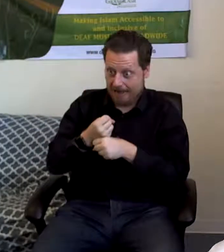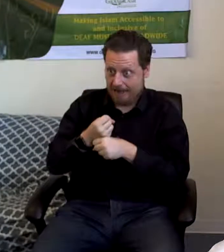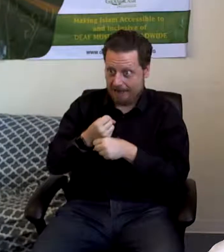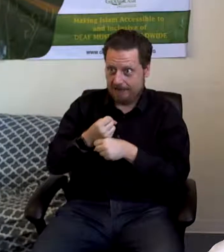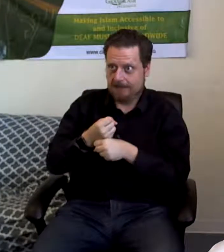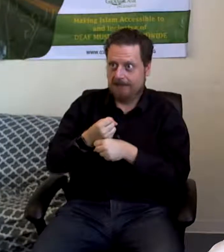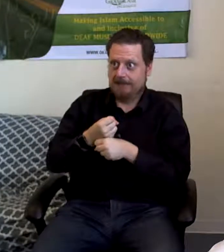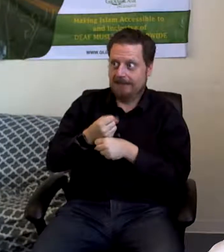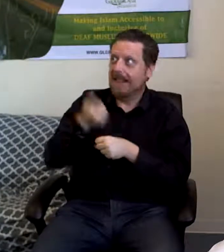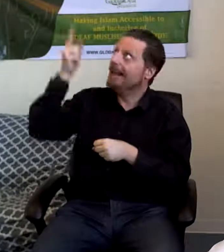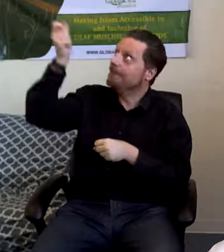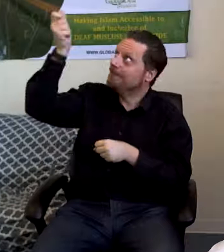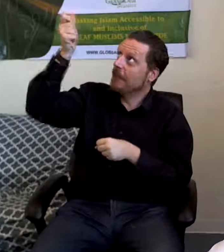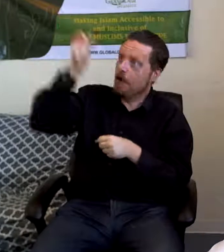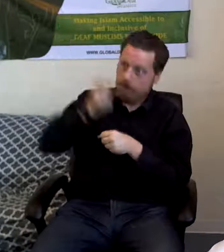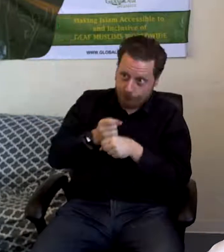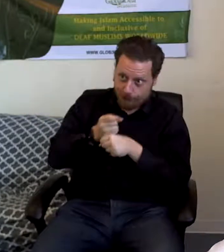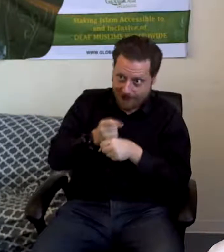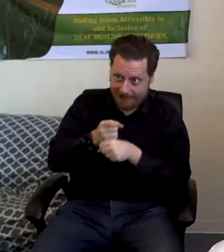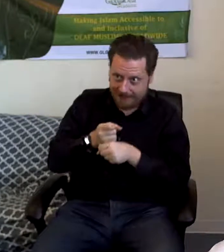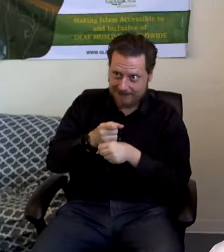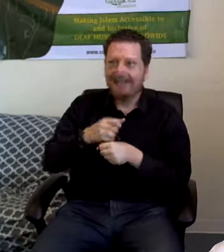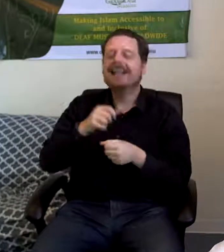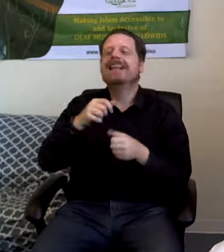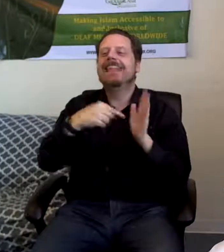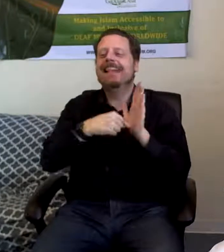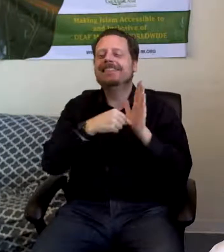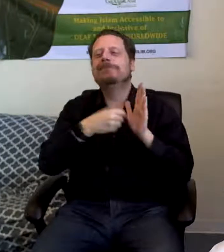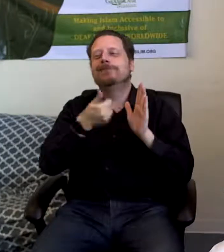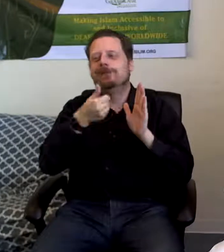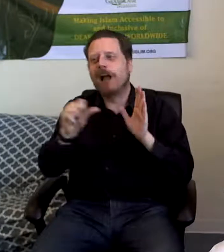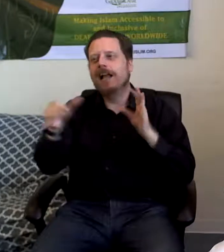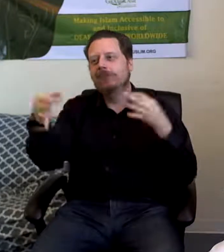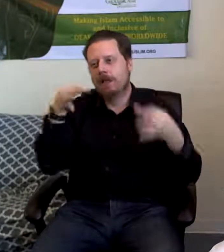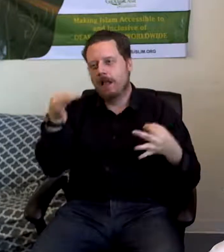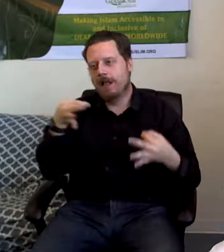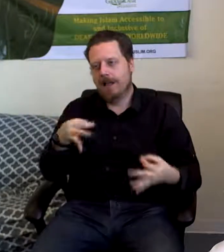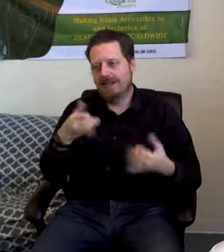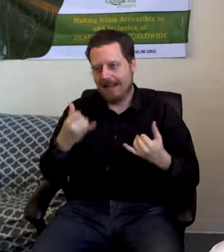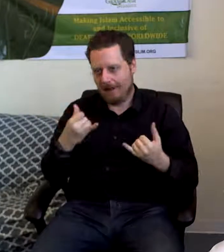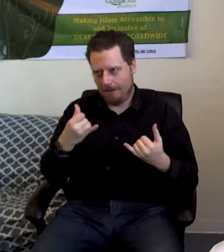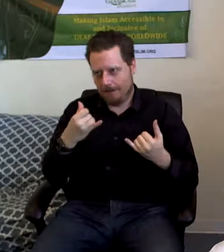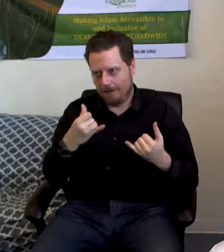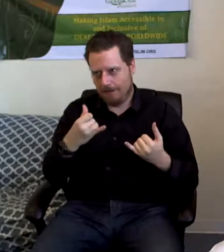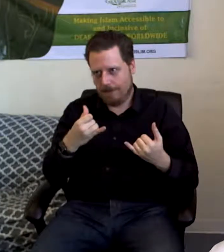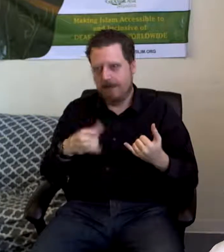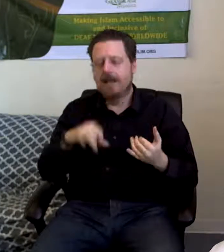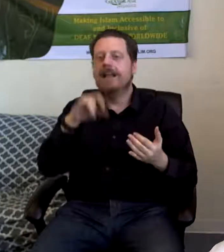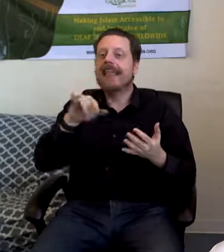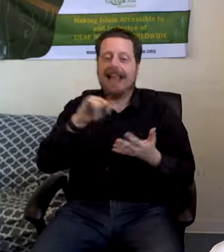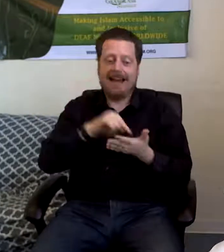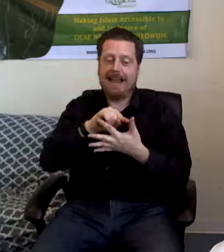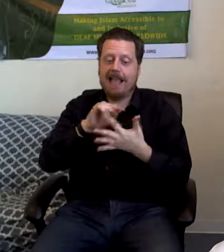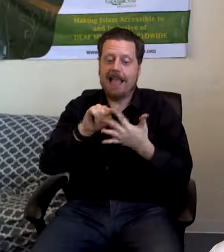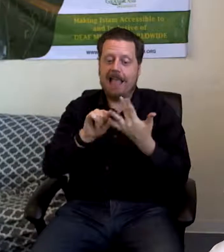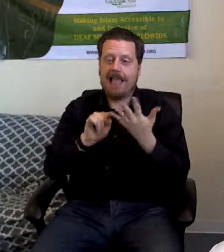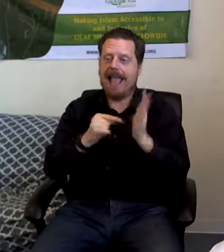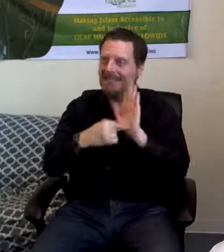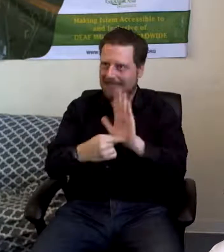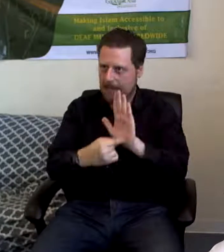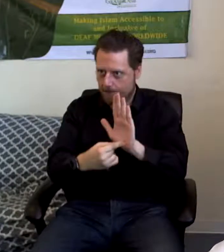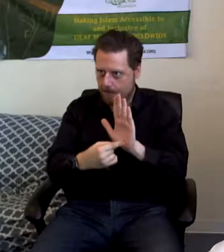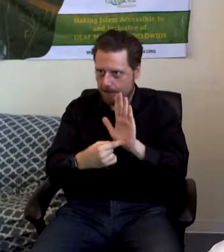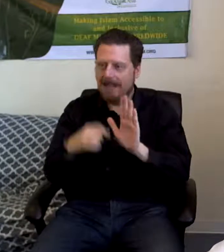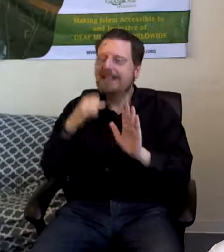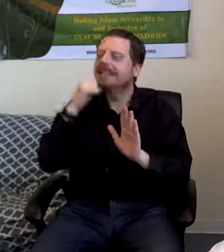is the example is trying to explain to us. And the examples are given not